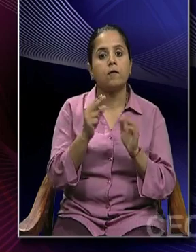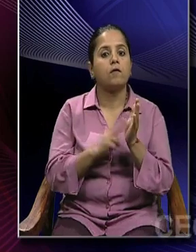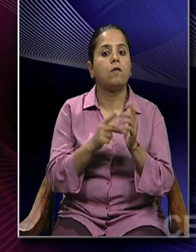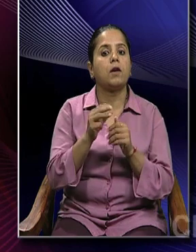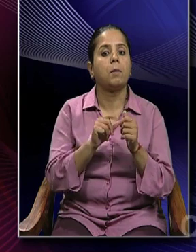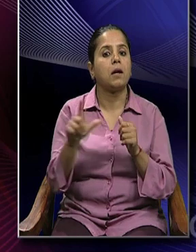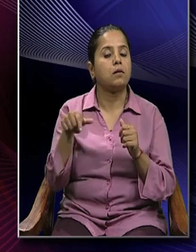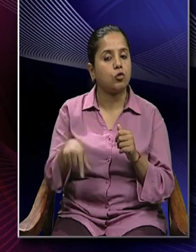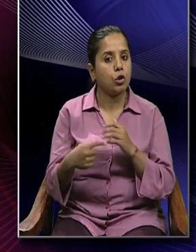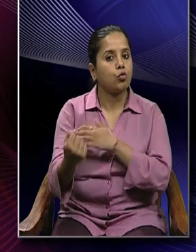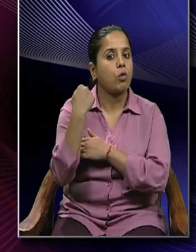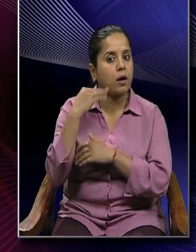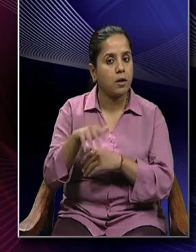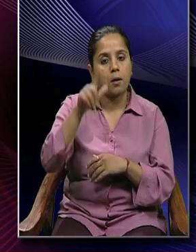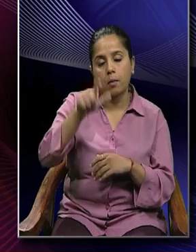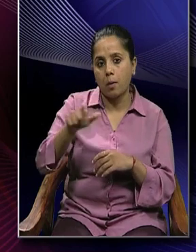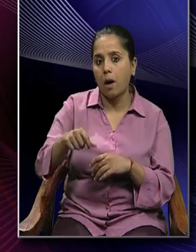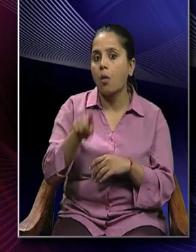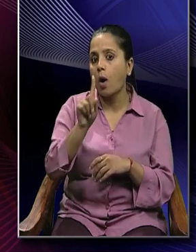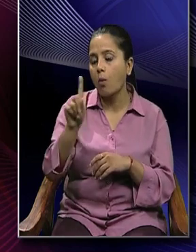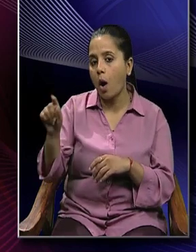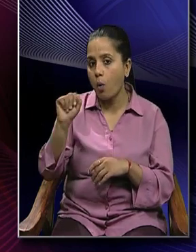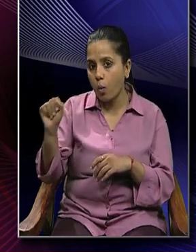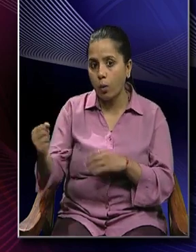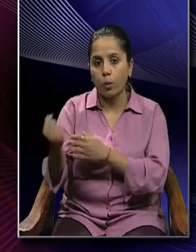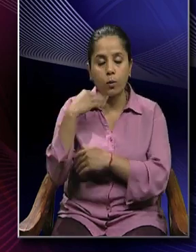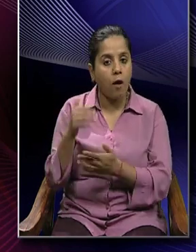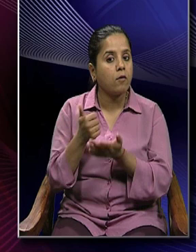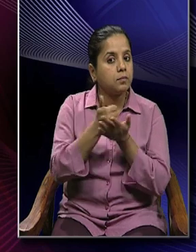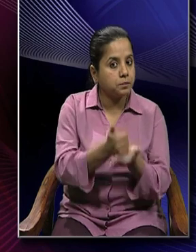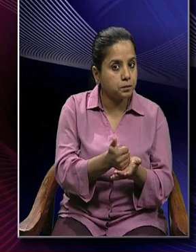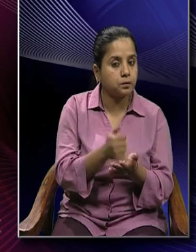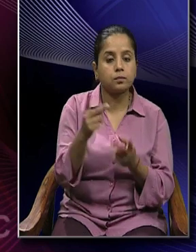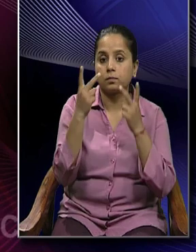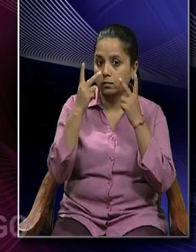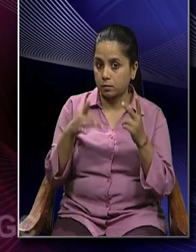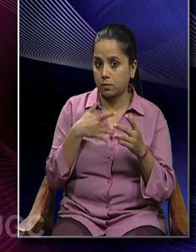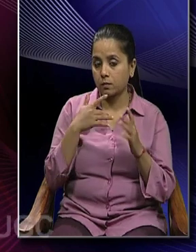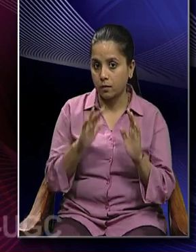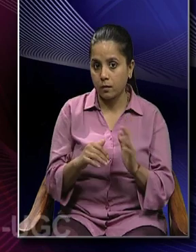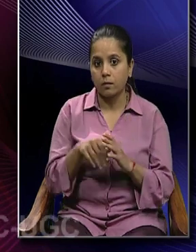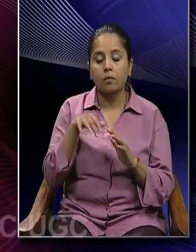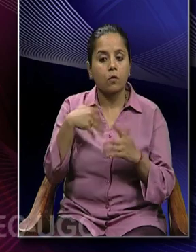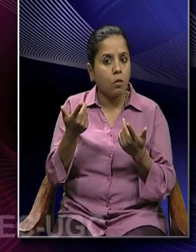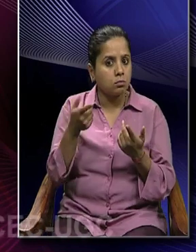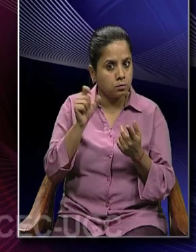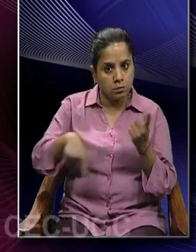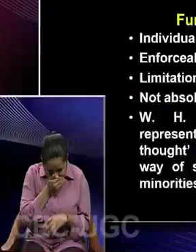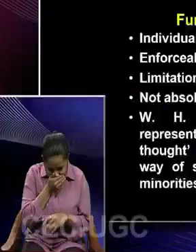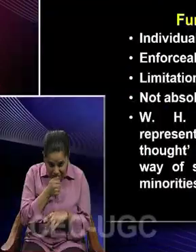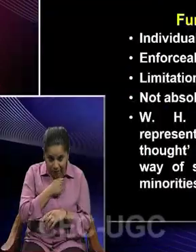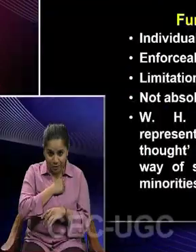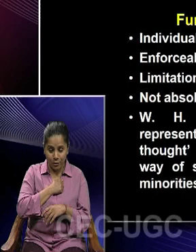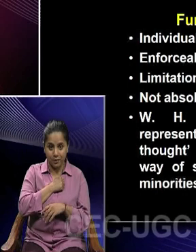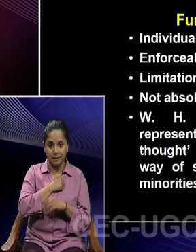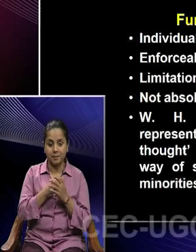how these rights are the individual rights, and they in a way help, in a way seen as enforceable in the court of law. But